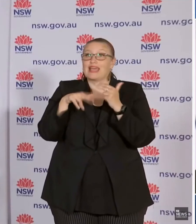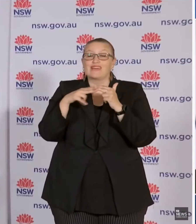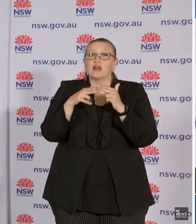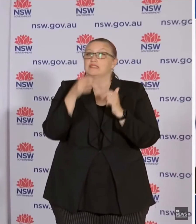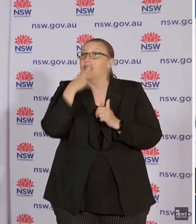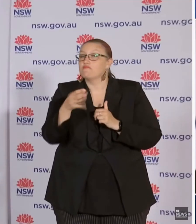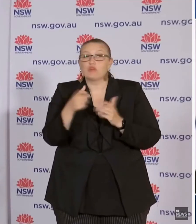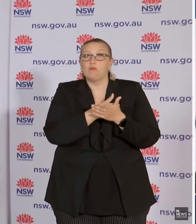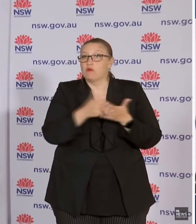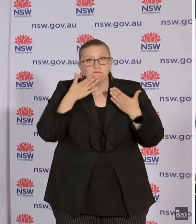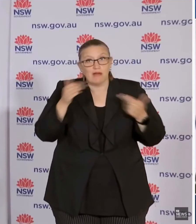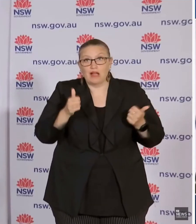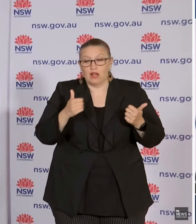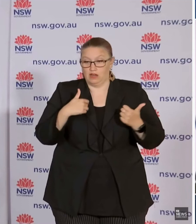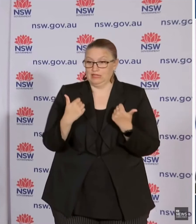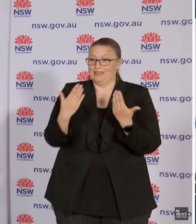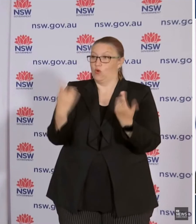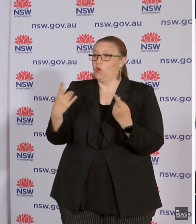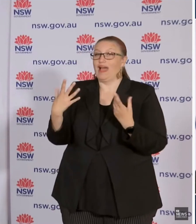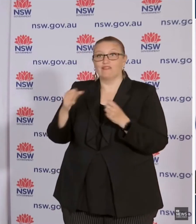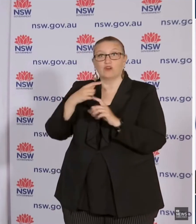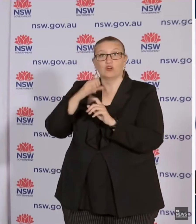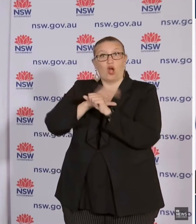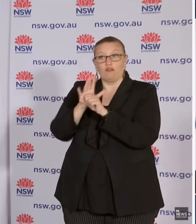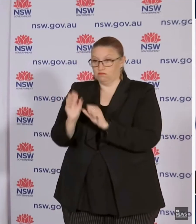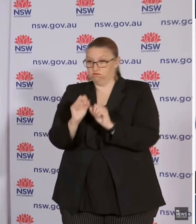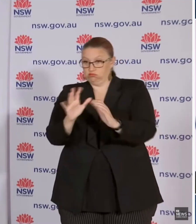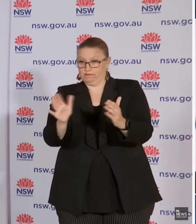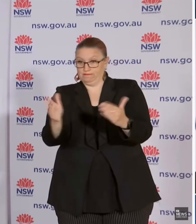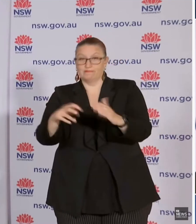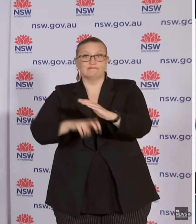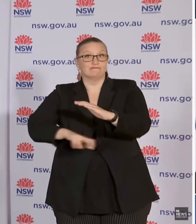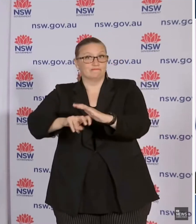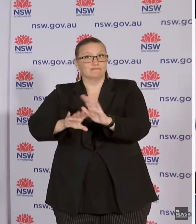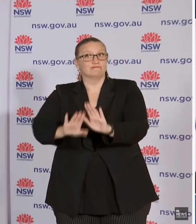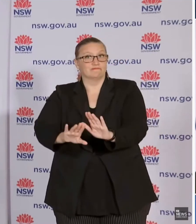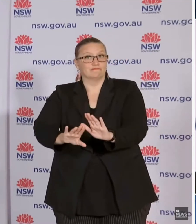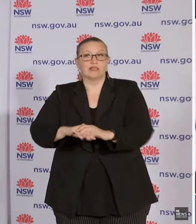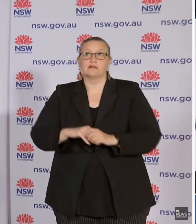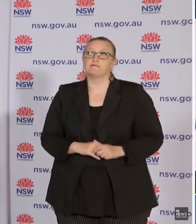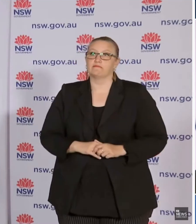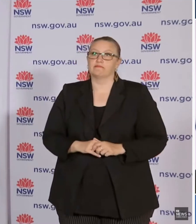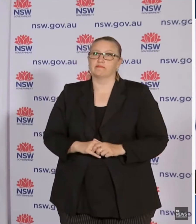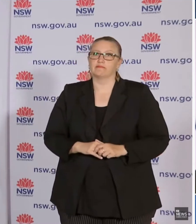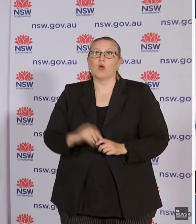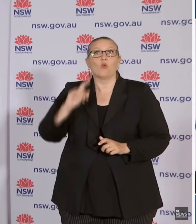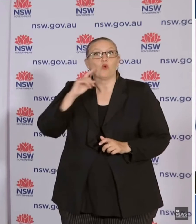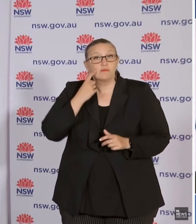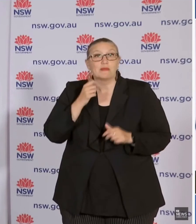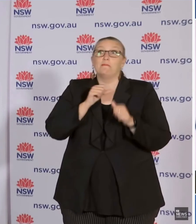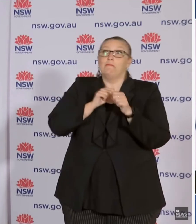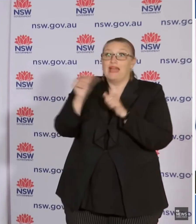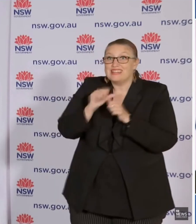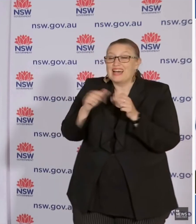who are positive. It's very challenging, and it certainly would have been preferable if the Indigenous community, the Aboriginal people